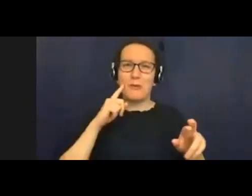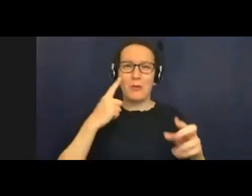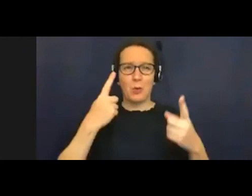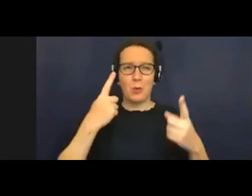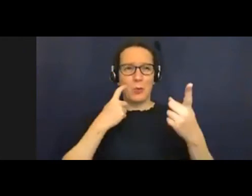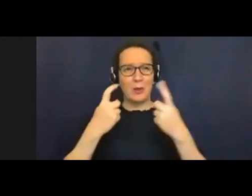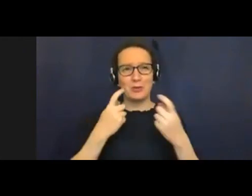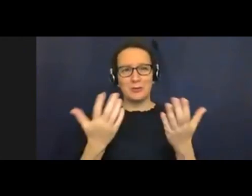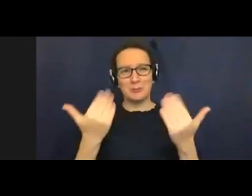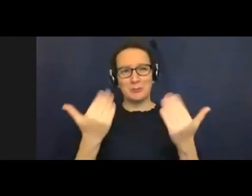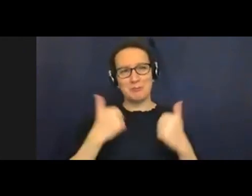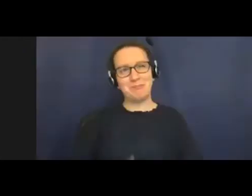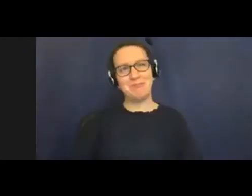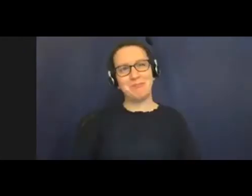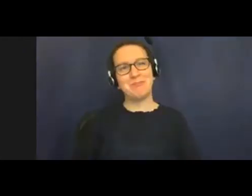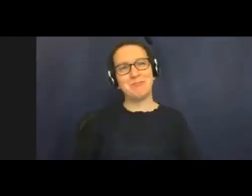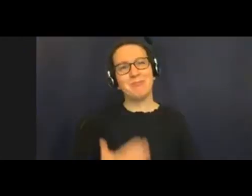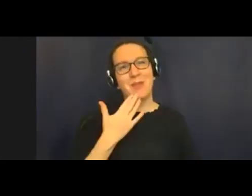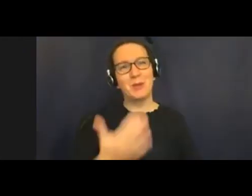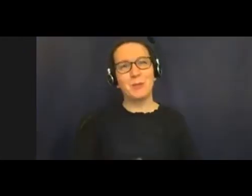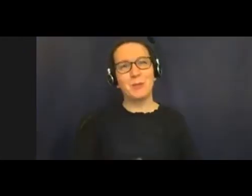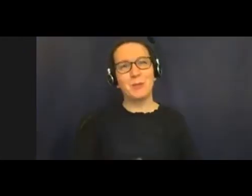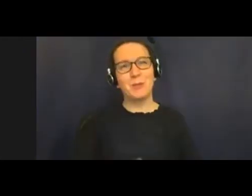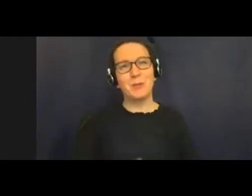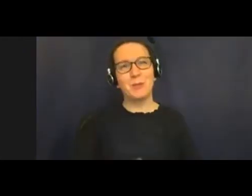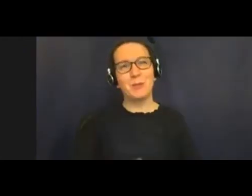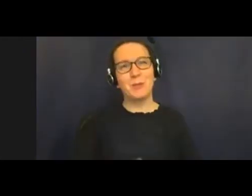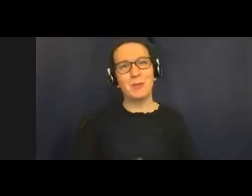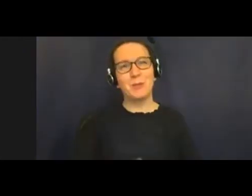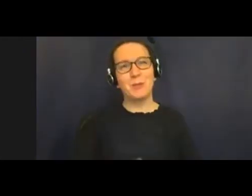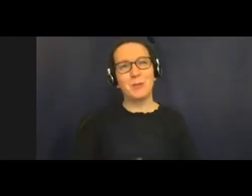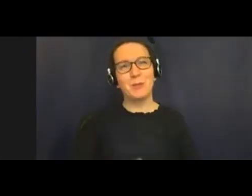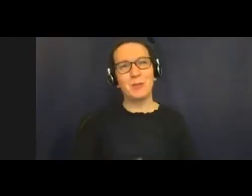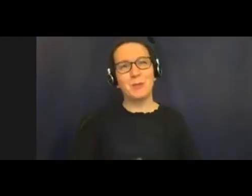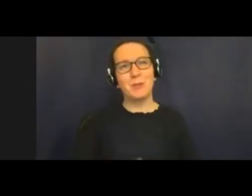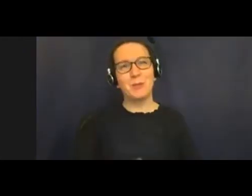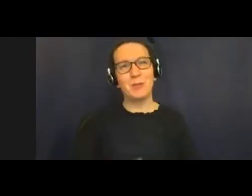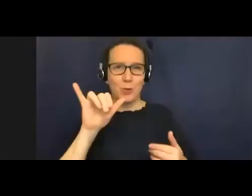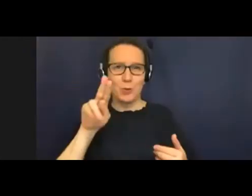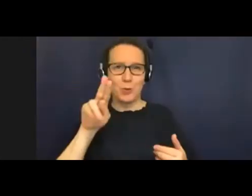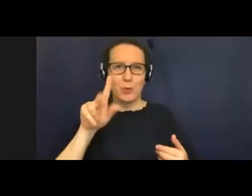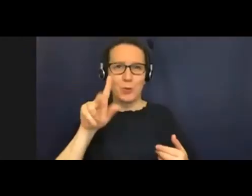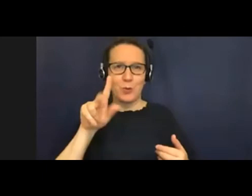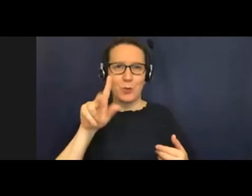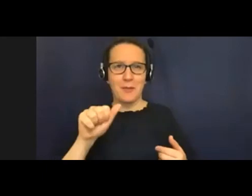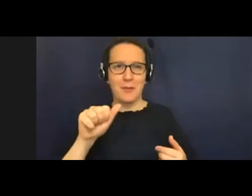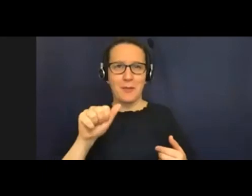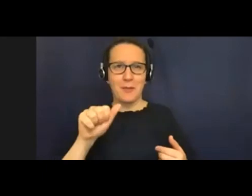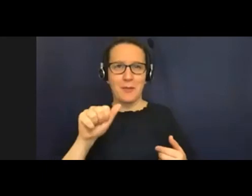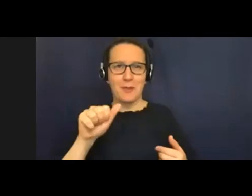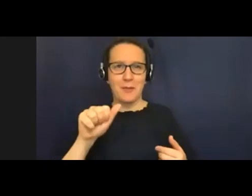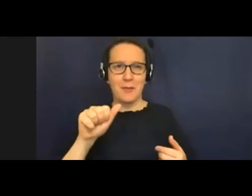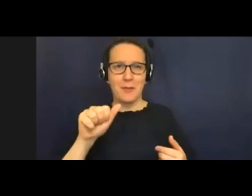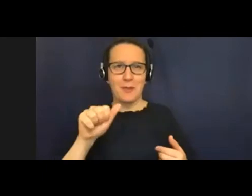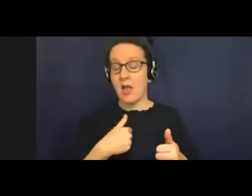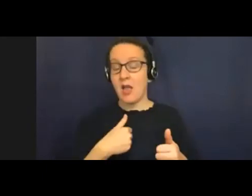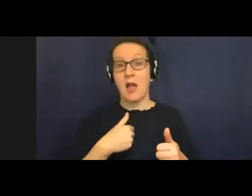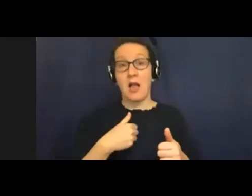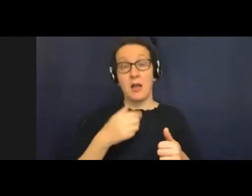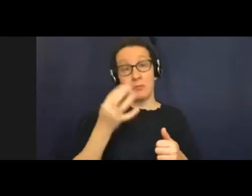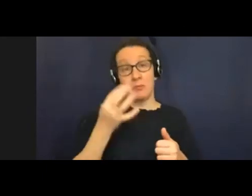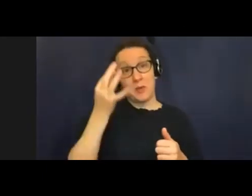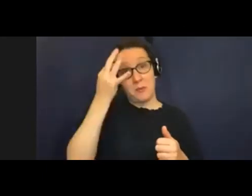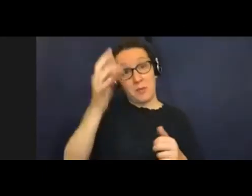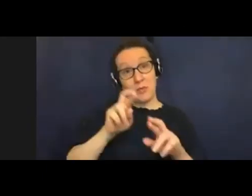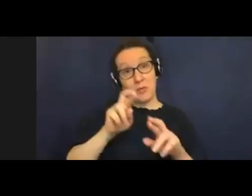Thank you. Thank you very much, Yuliia. Thank you for that. I am about to hand over to, excuse